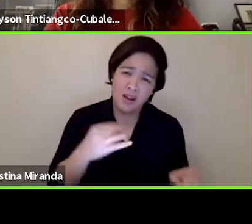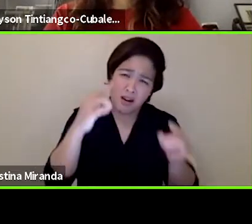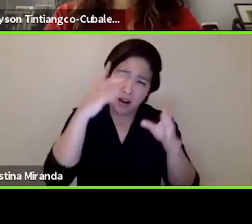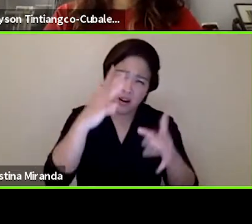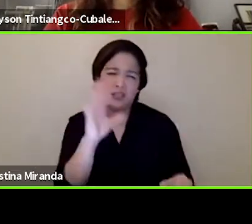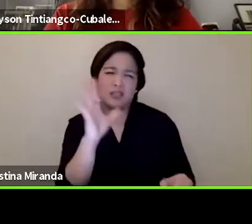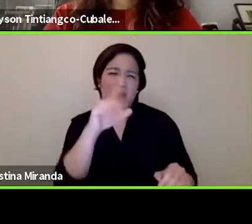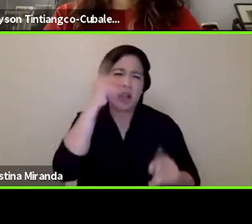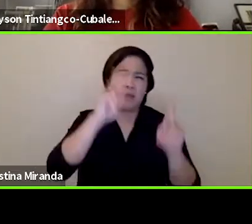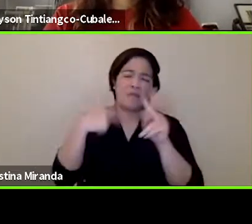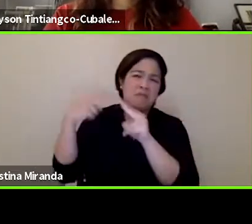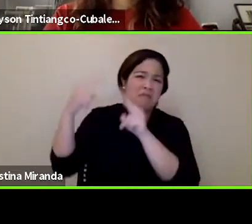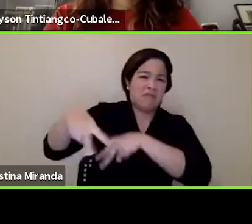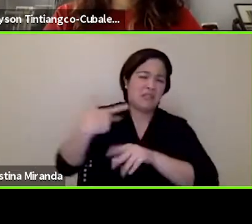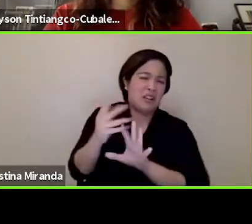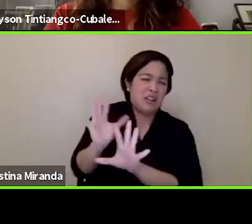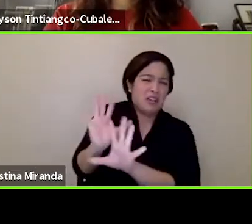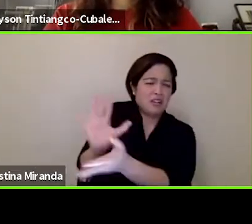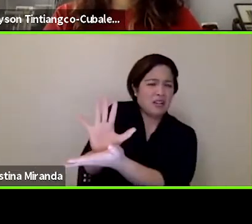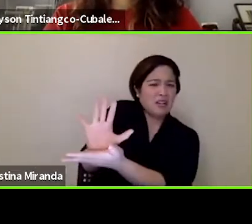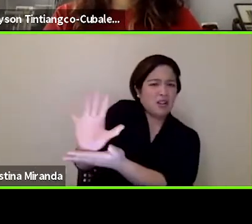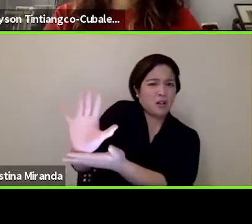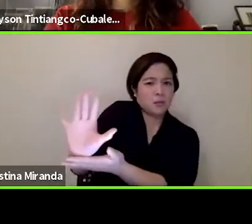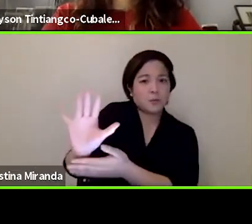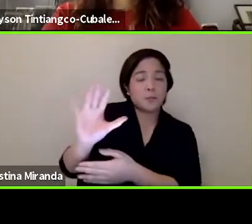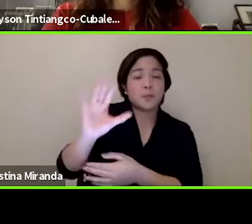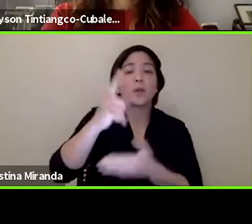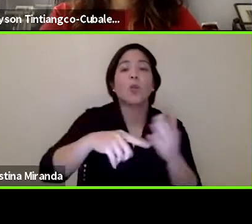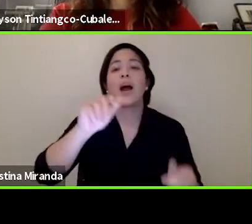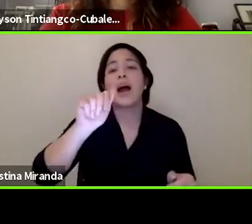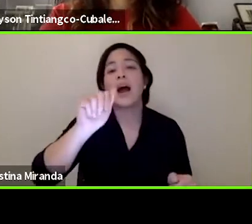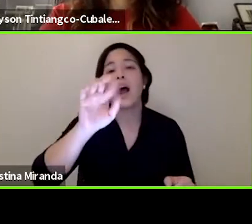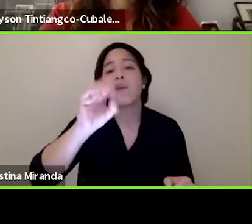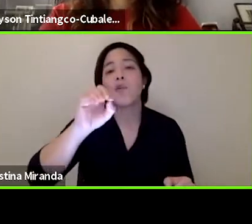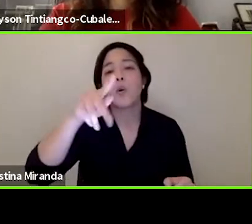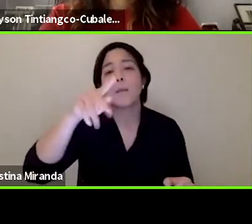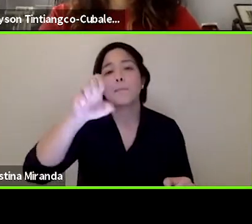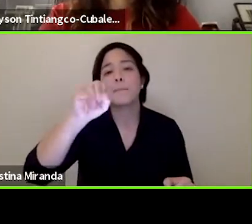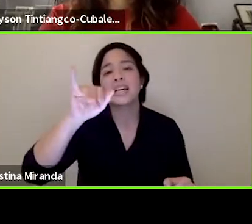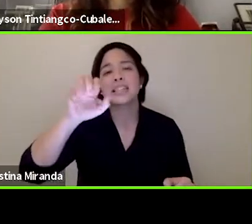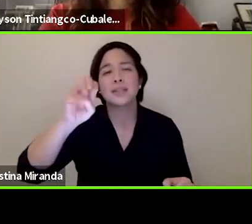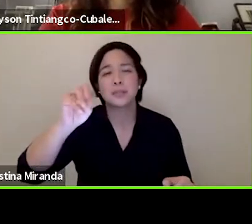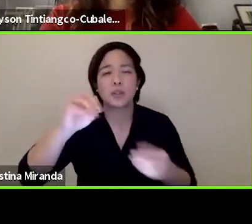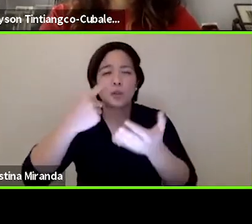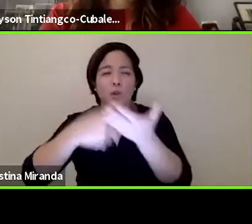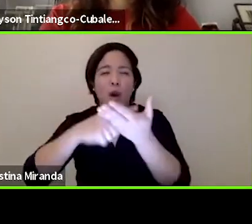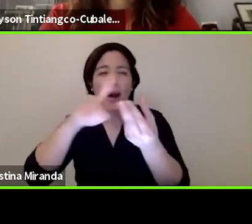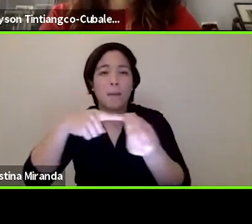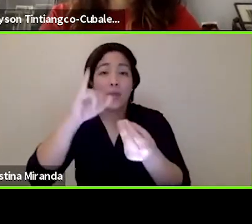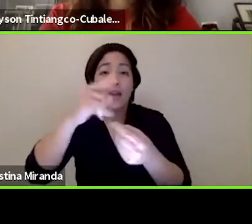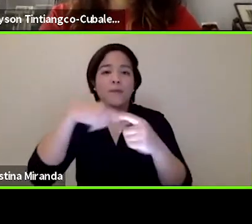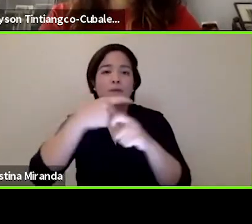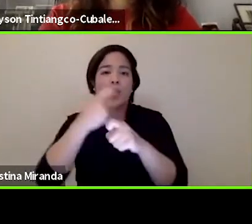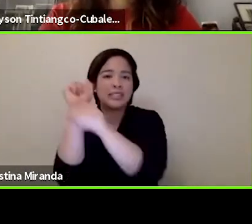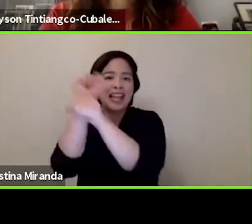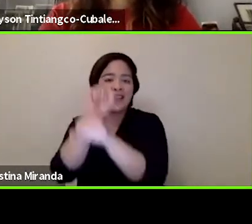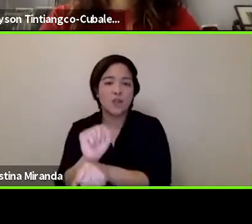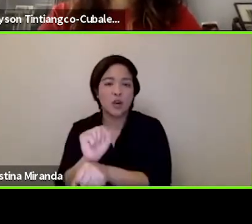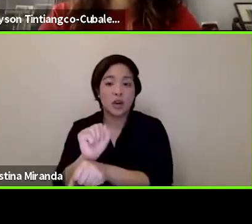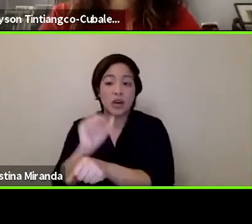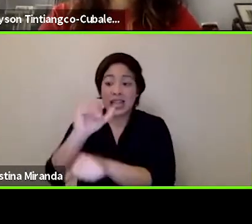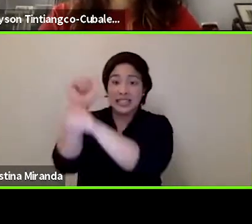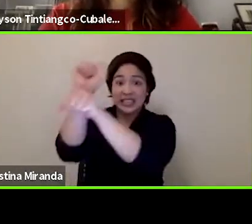Black people. What Afro-pessimists talk about, which comes from slavery. Being a slave